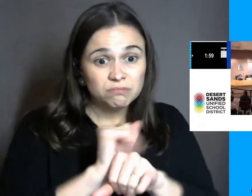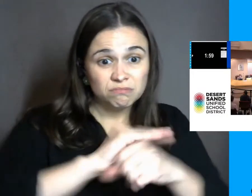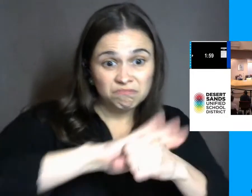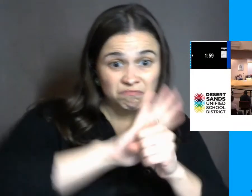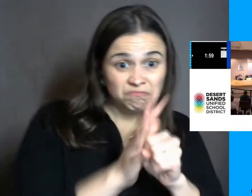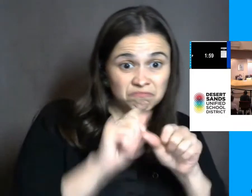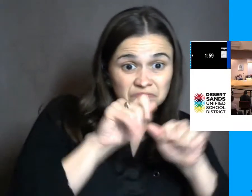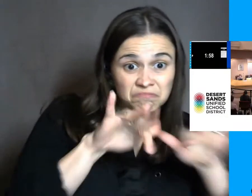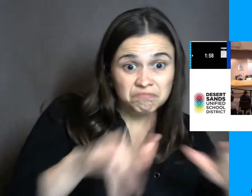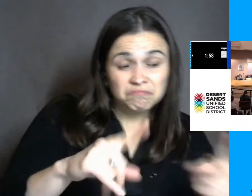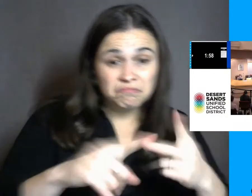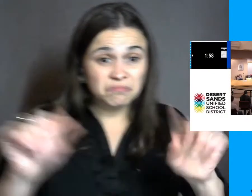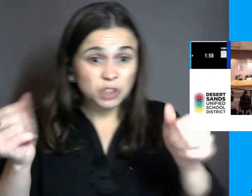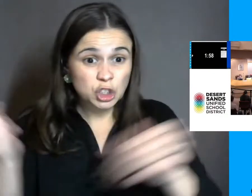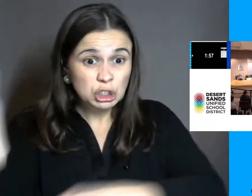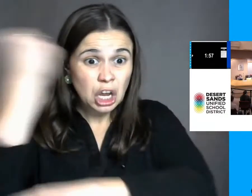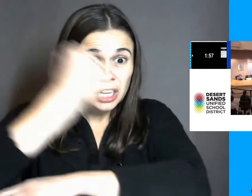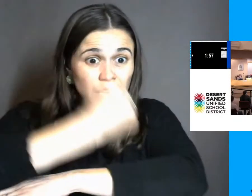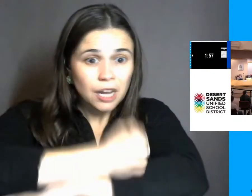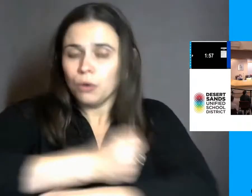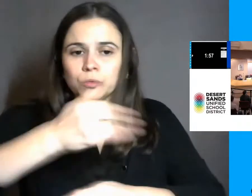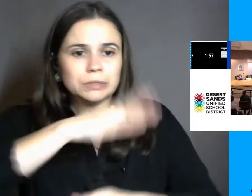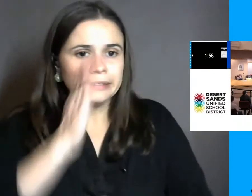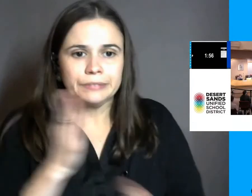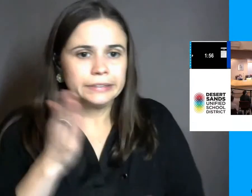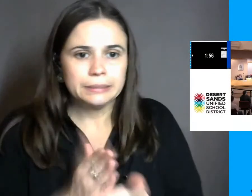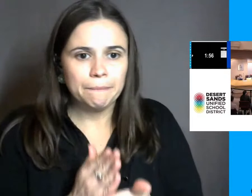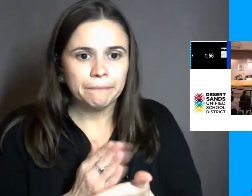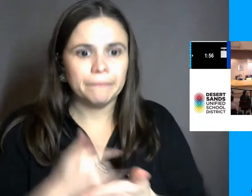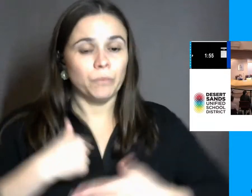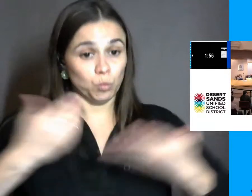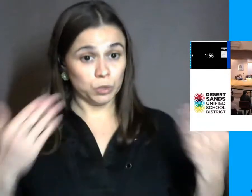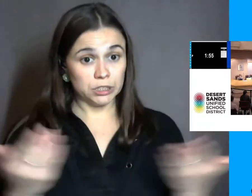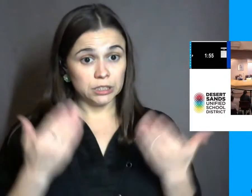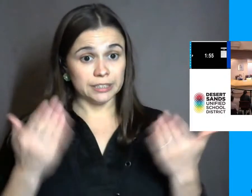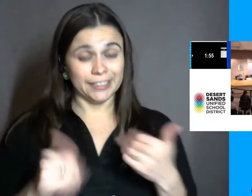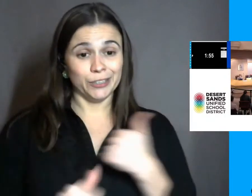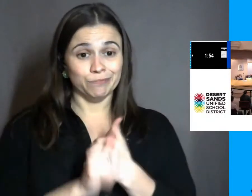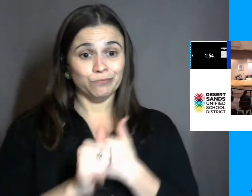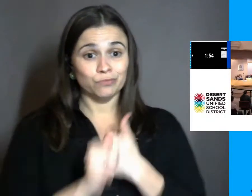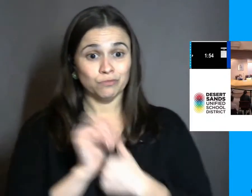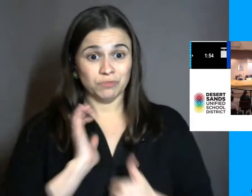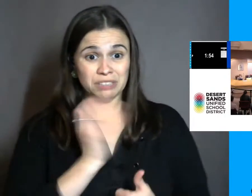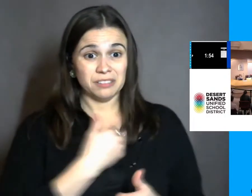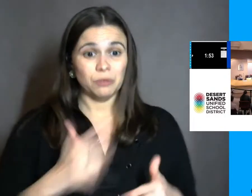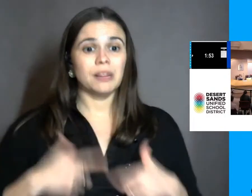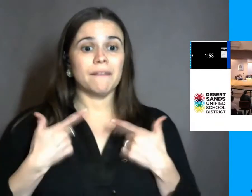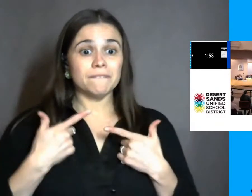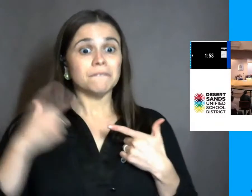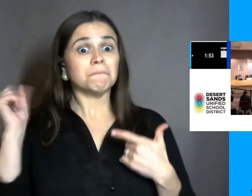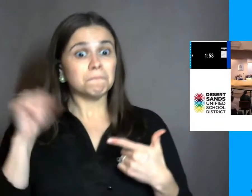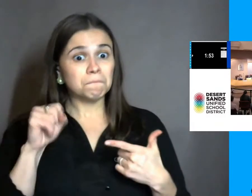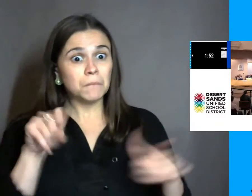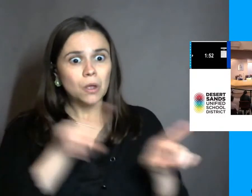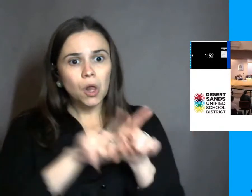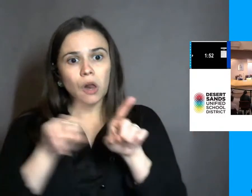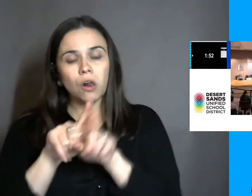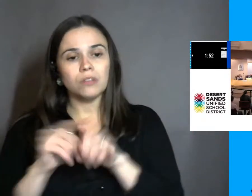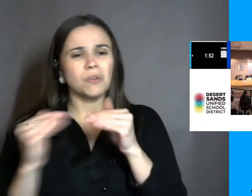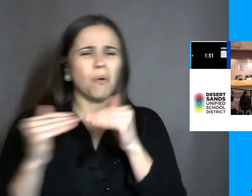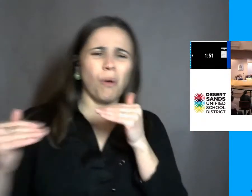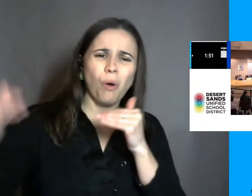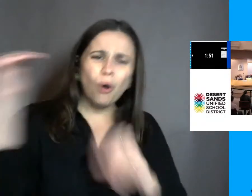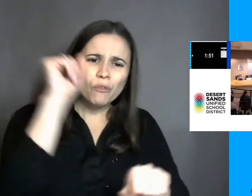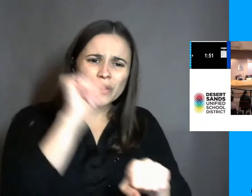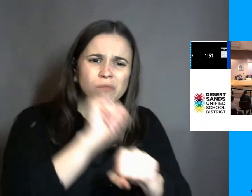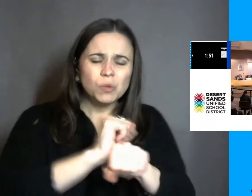a beat. Not only are we here, are we putting our lives in danger, but we're constantly being overworked and